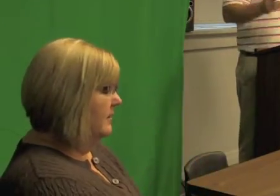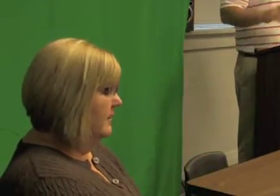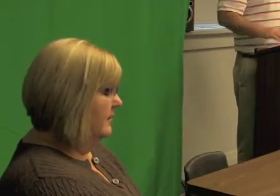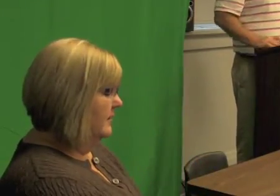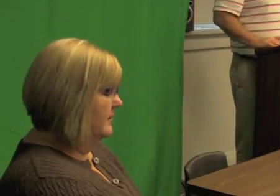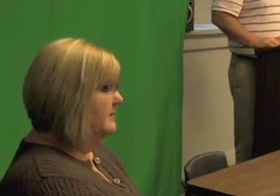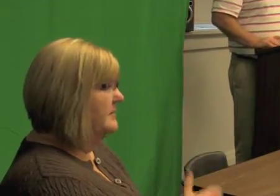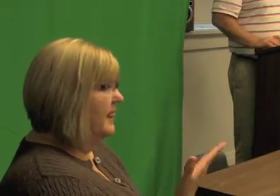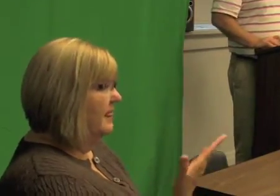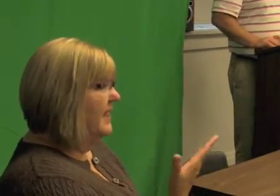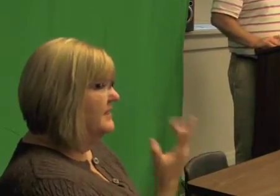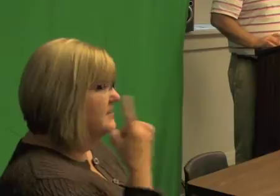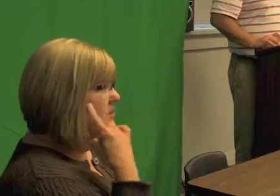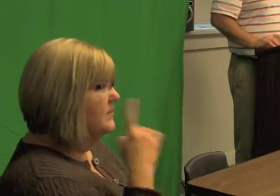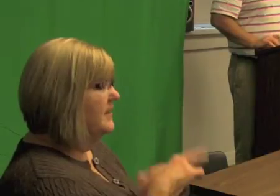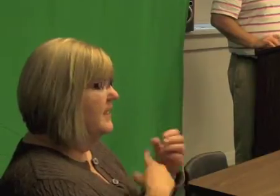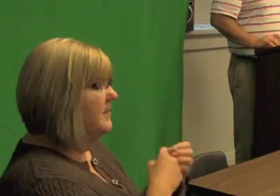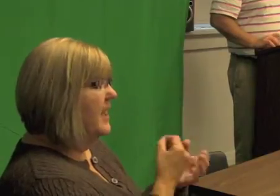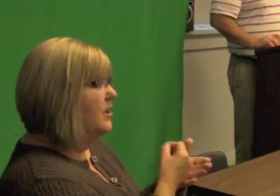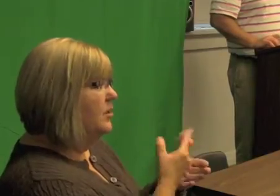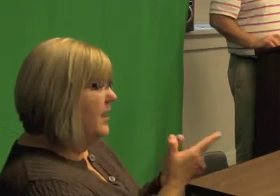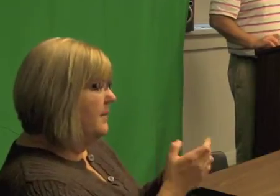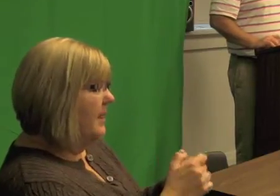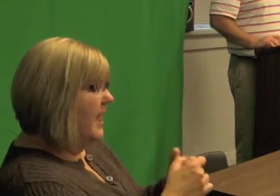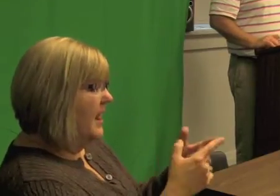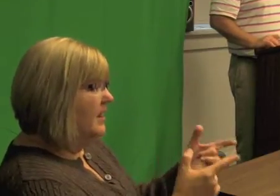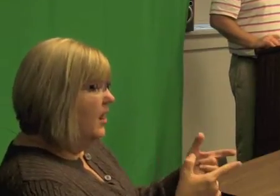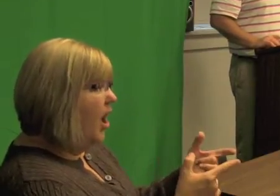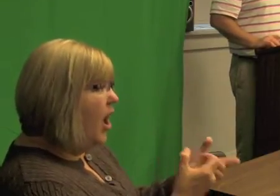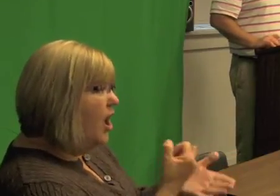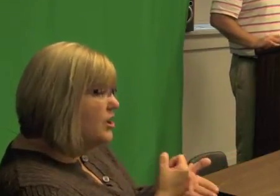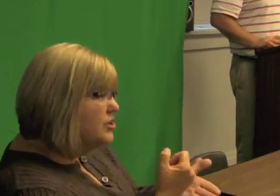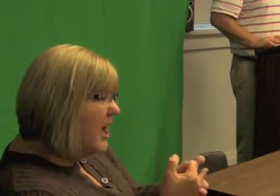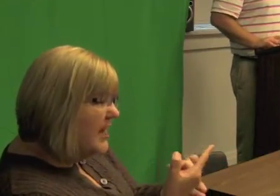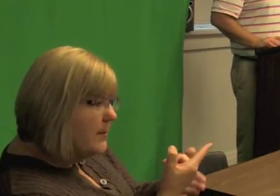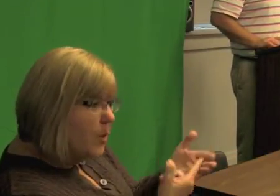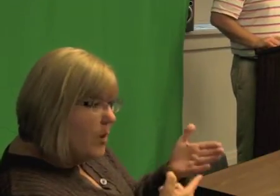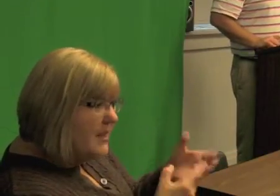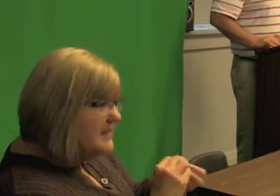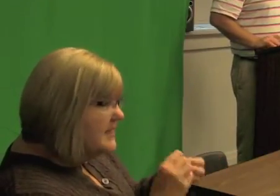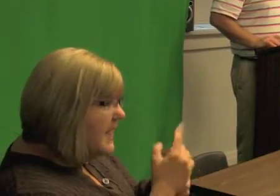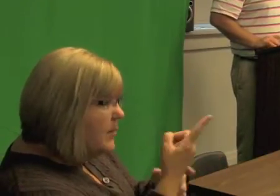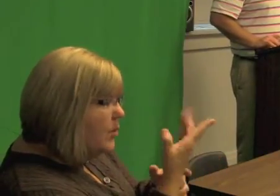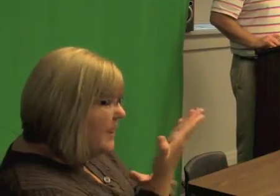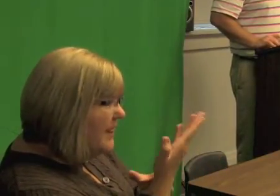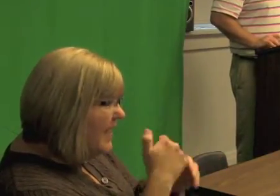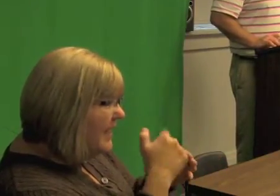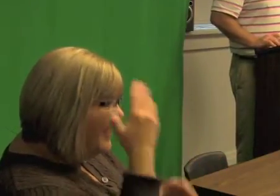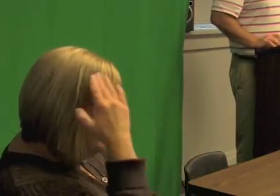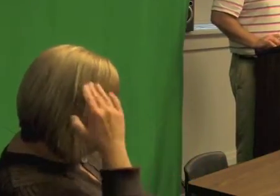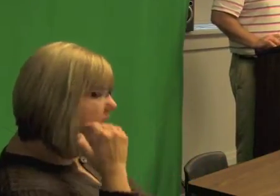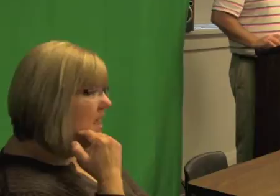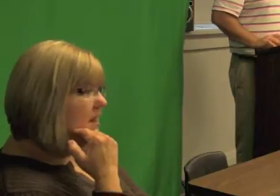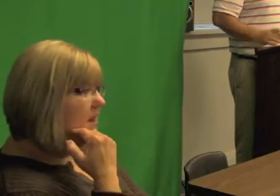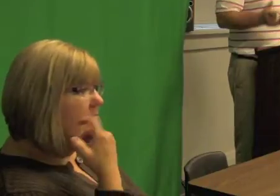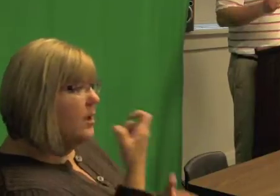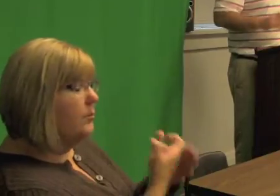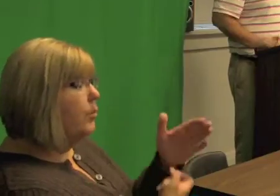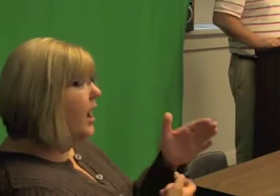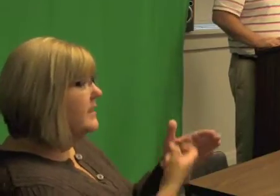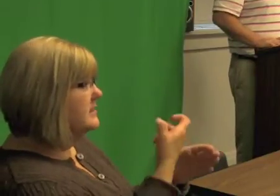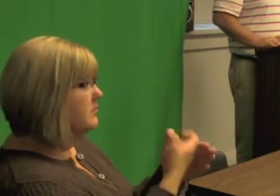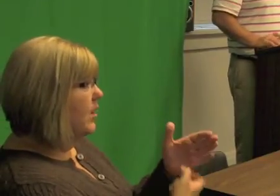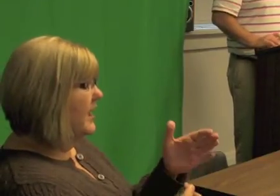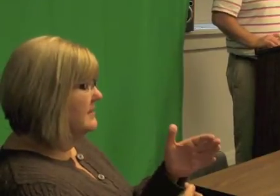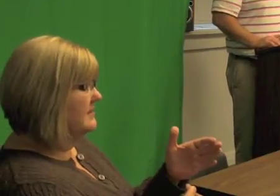What's the things you think about? If you want to go buy a large item, what should be the number one thing in your head? Where am I going? Price, can you